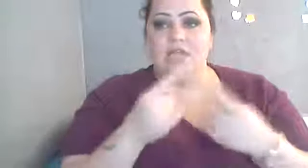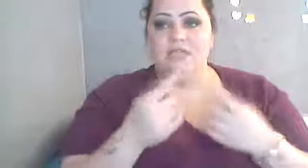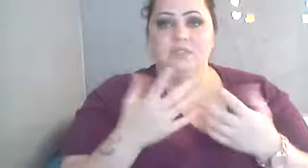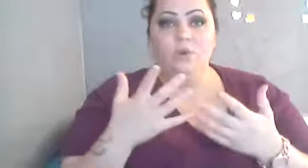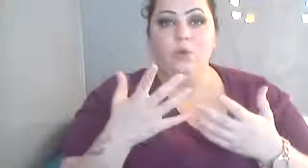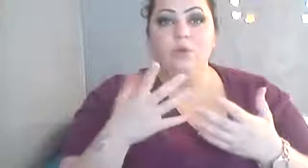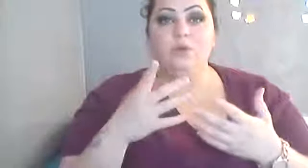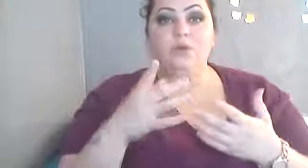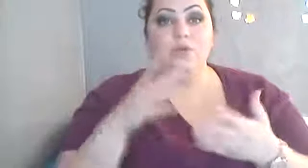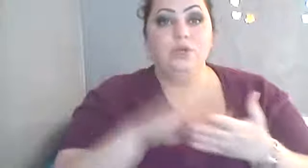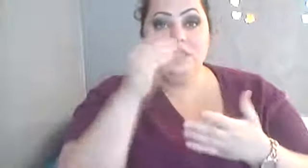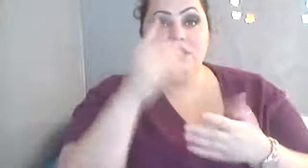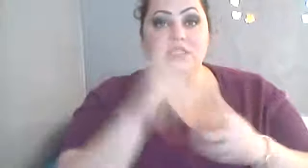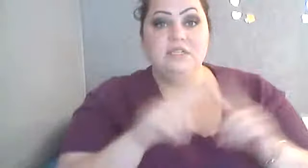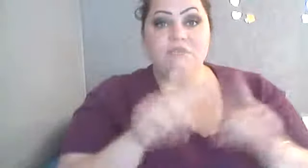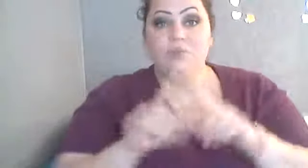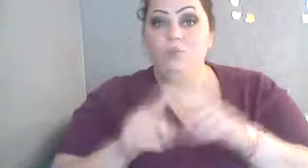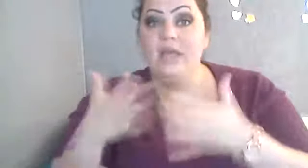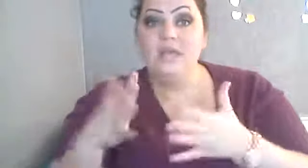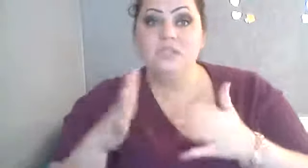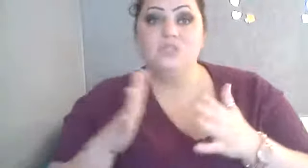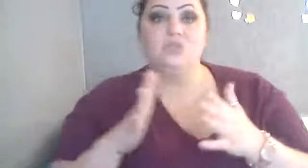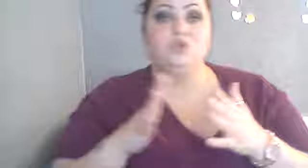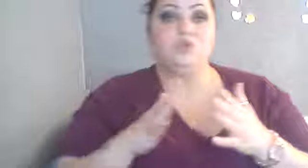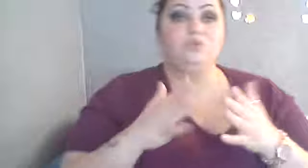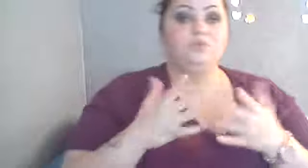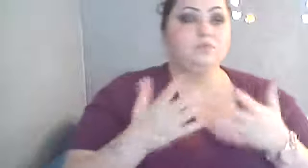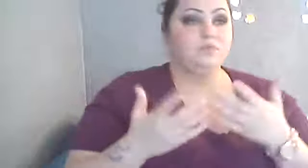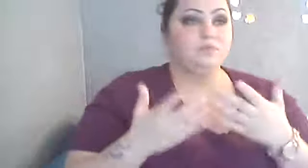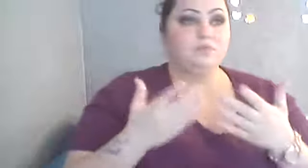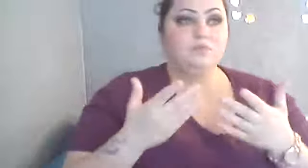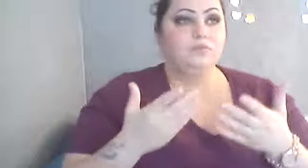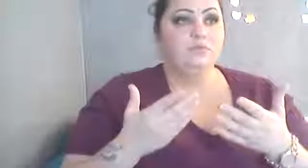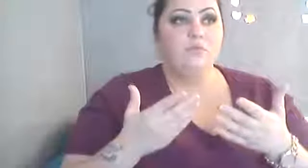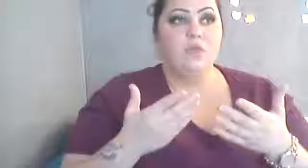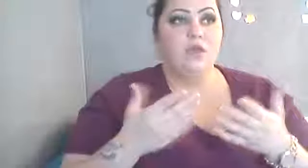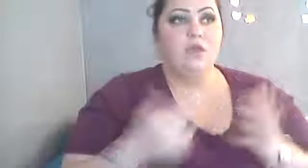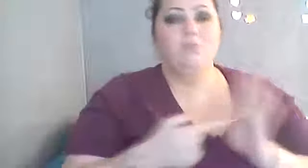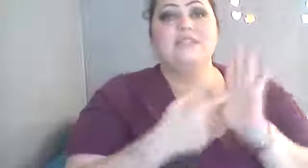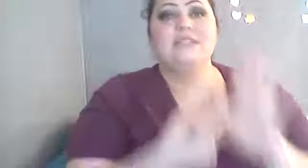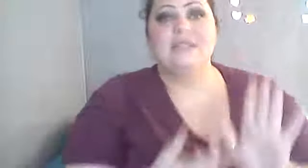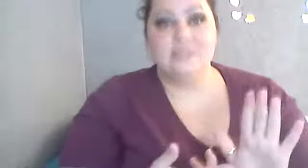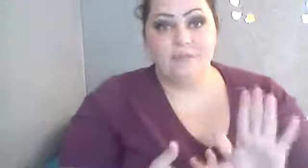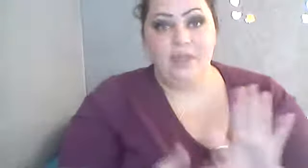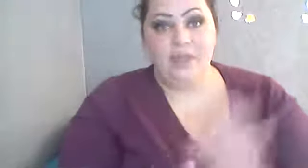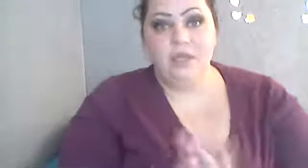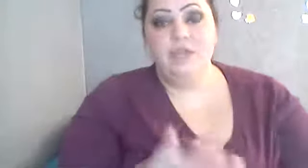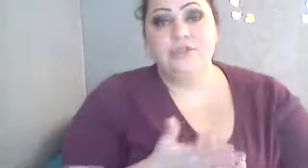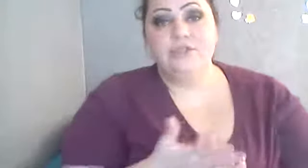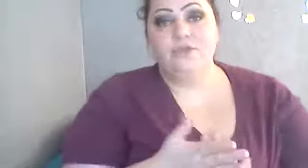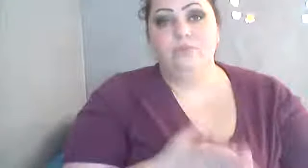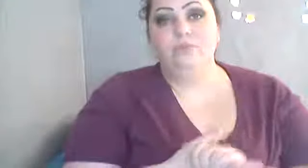signs or learning the different ways to present something. So